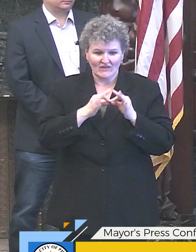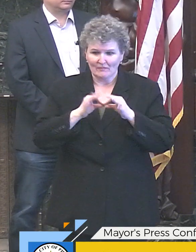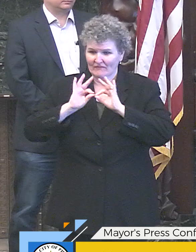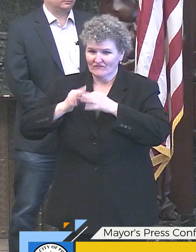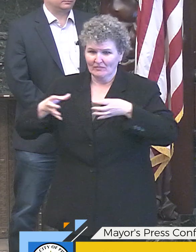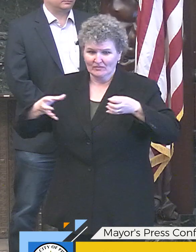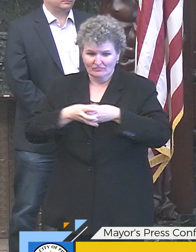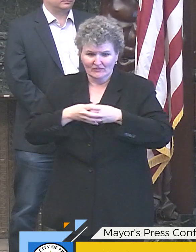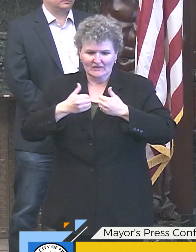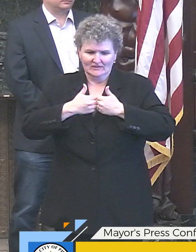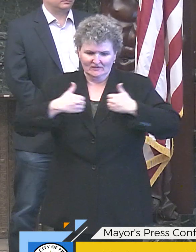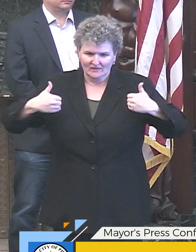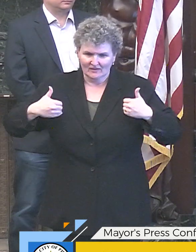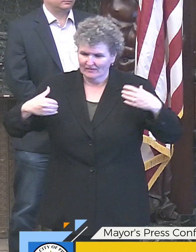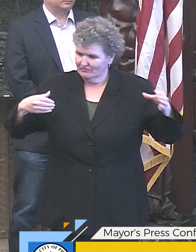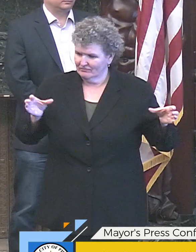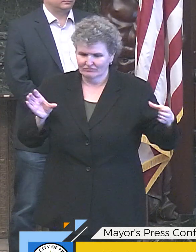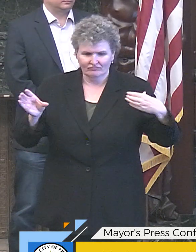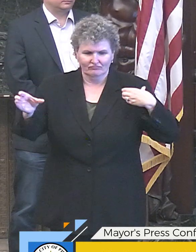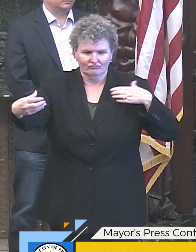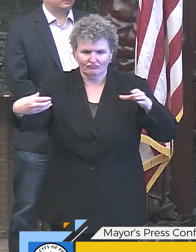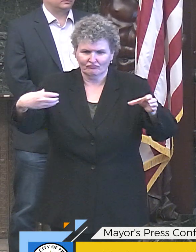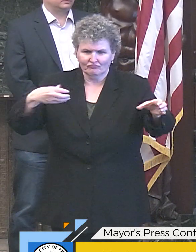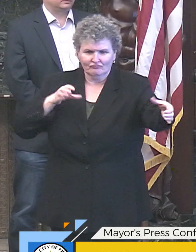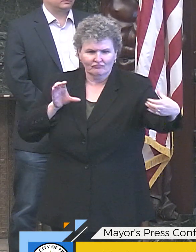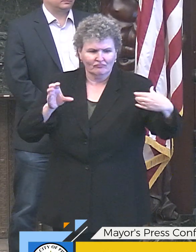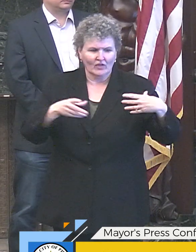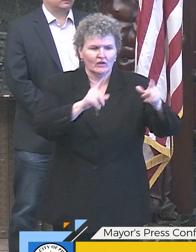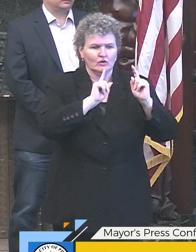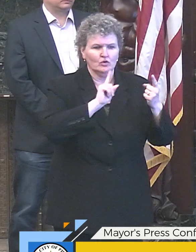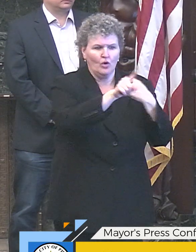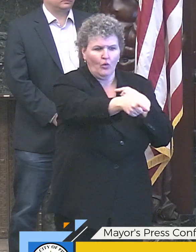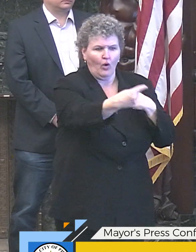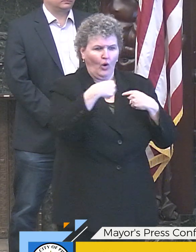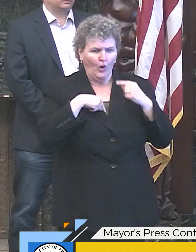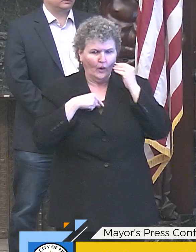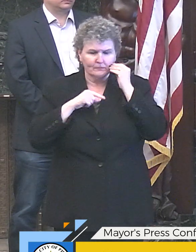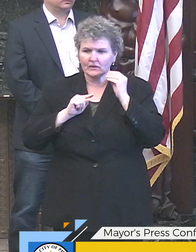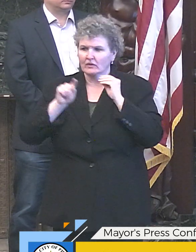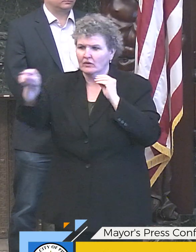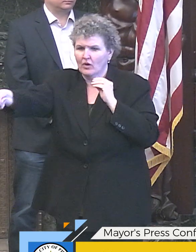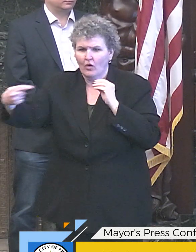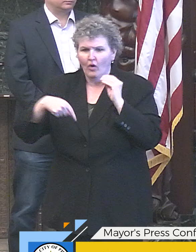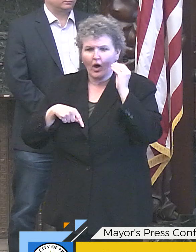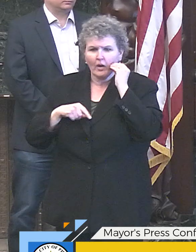exercise and then come right back. And then beyond that, it's only for errands that you have to do. So if you have to go